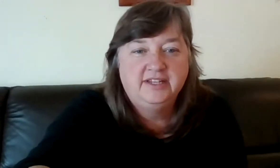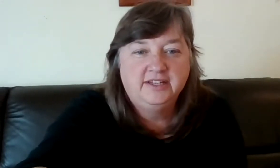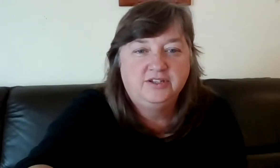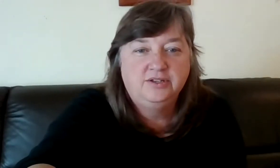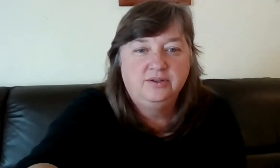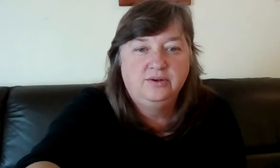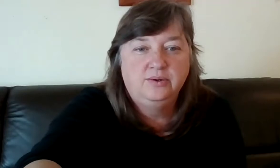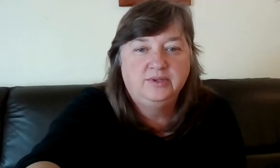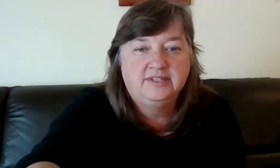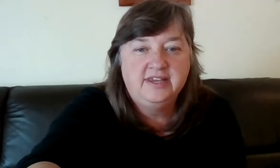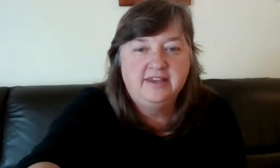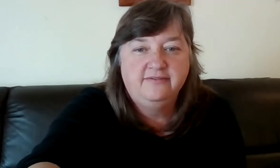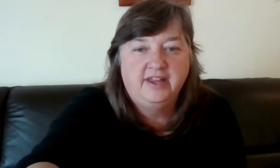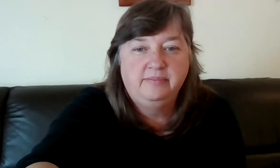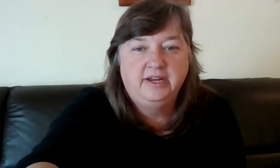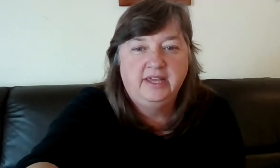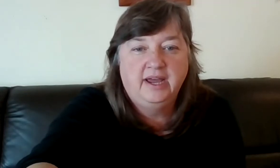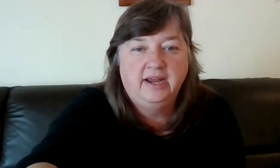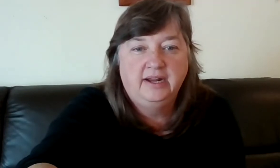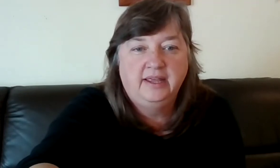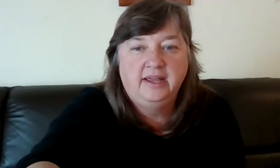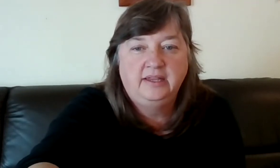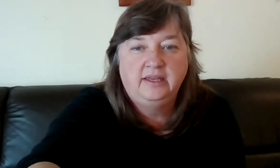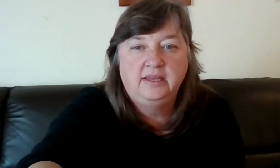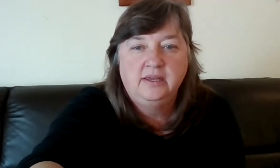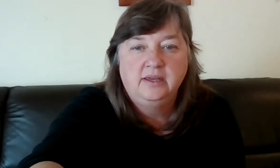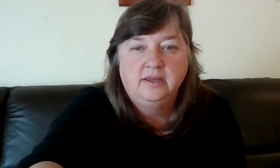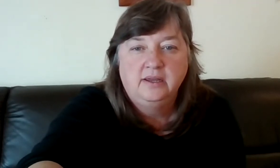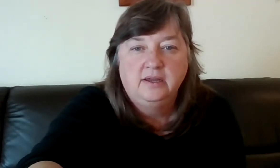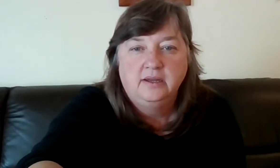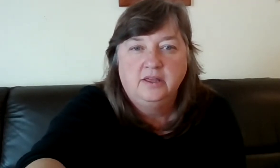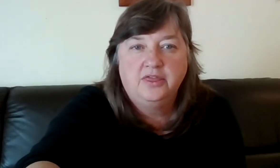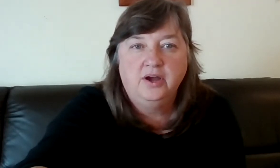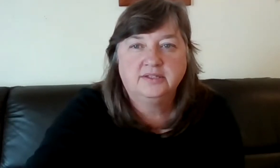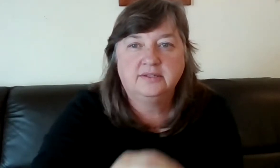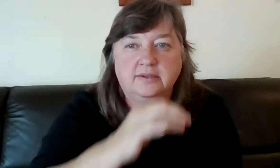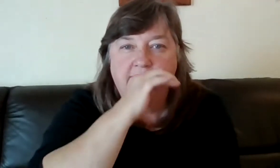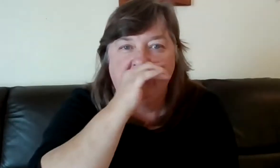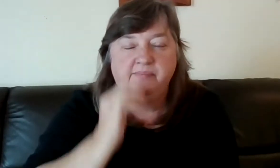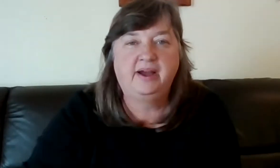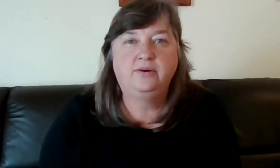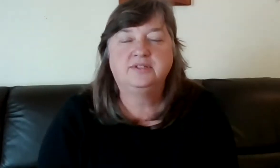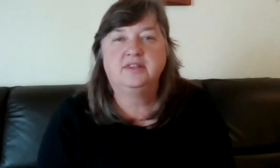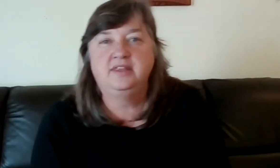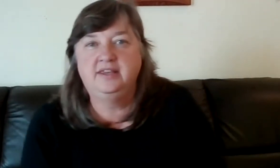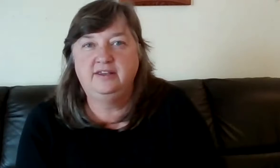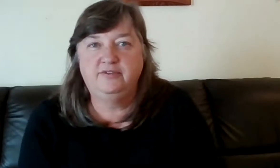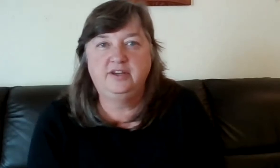wanted to see if anybody had any thoughts about the videos